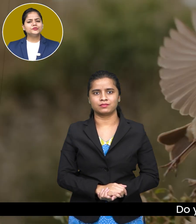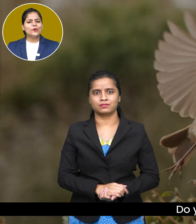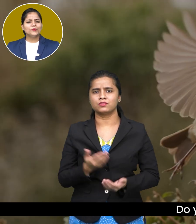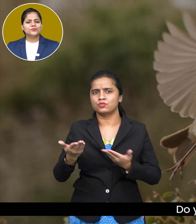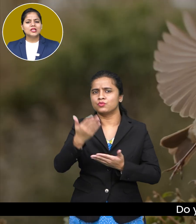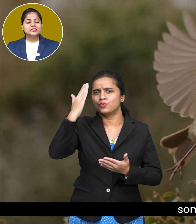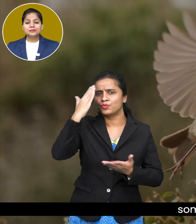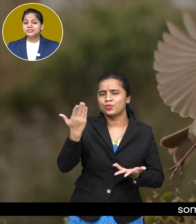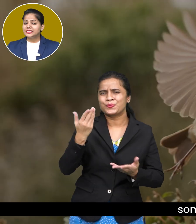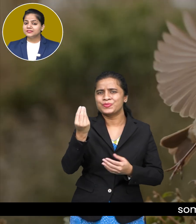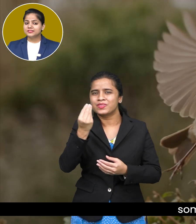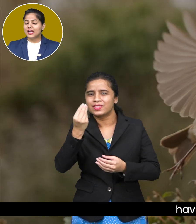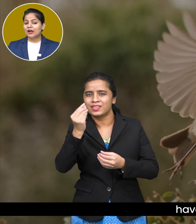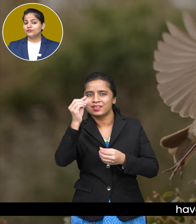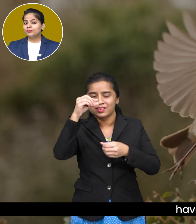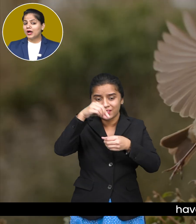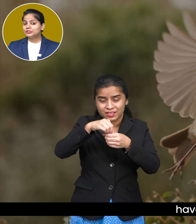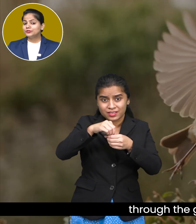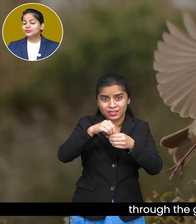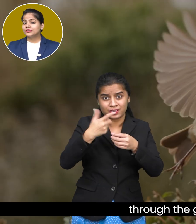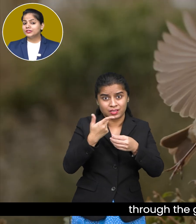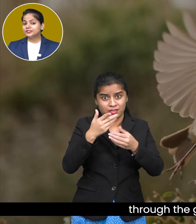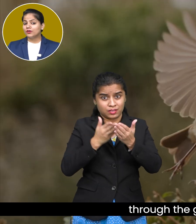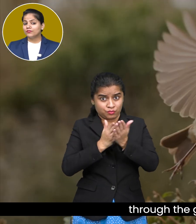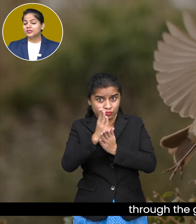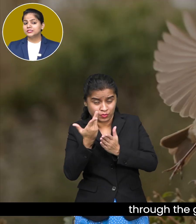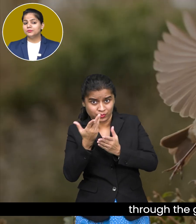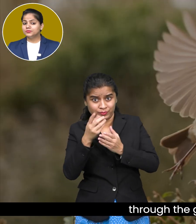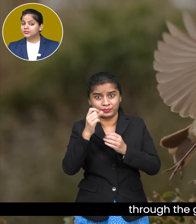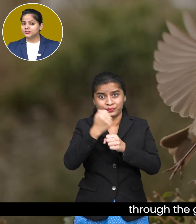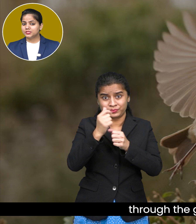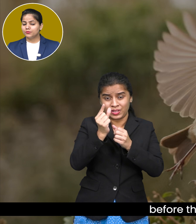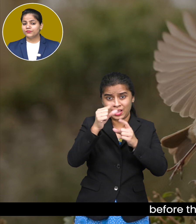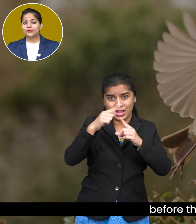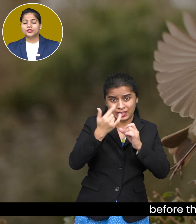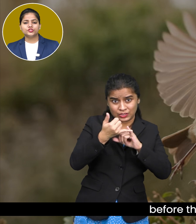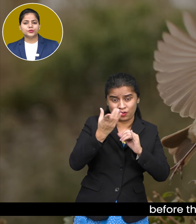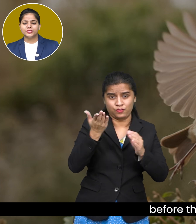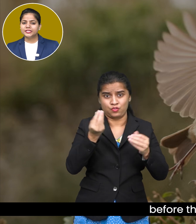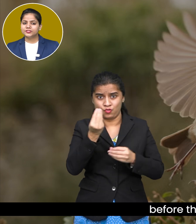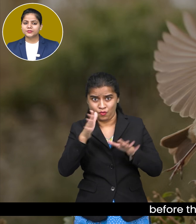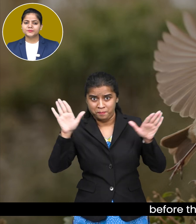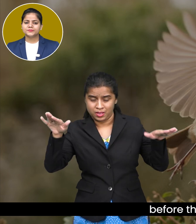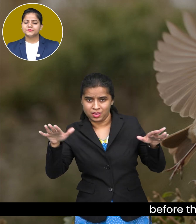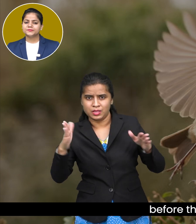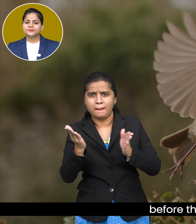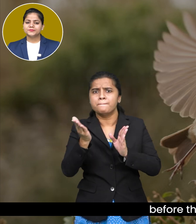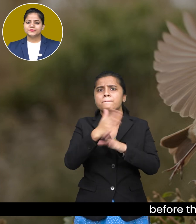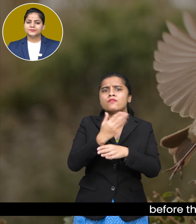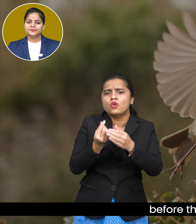Do you know some seeds have to pass through the guts of some birds before they germinate?